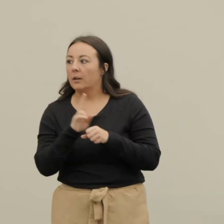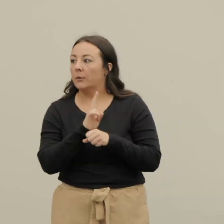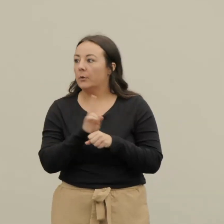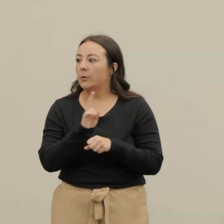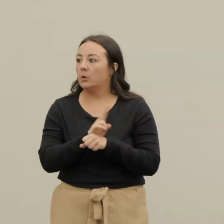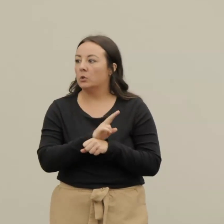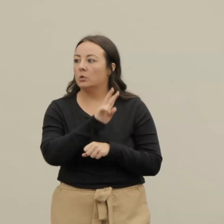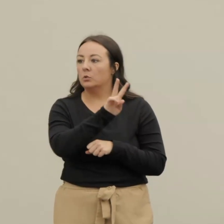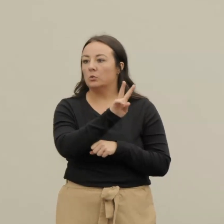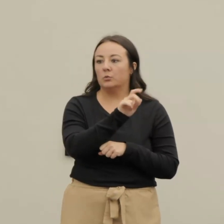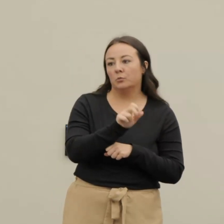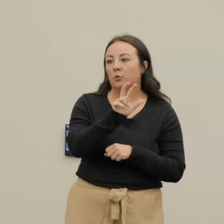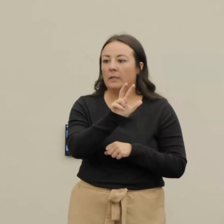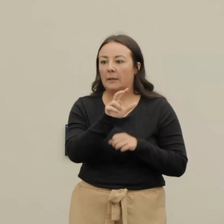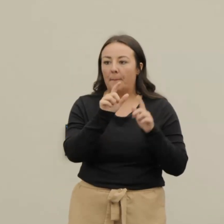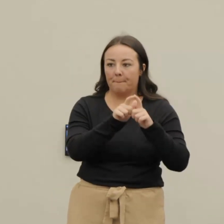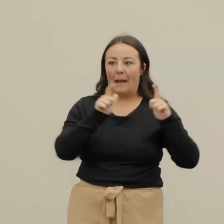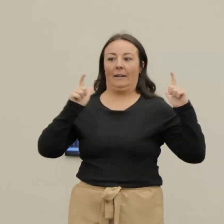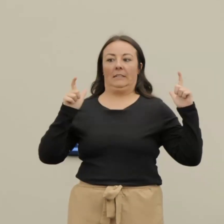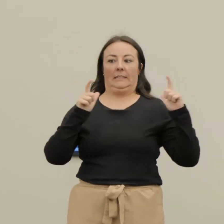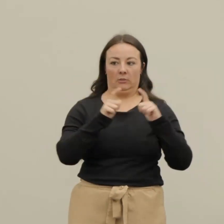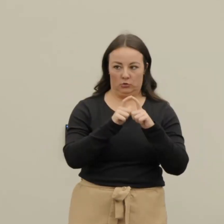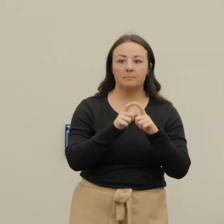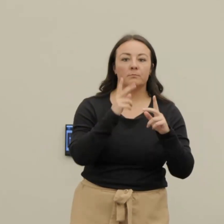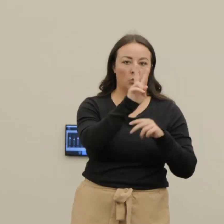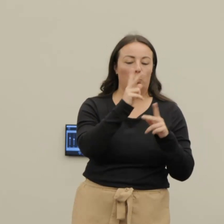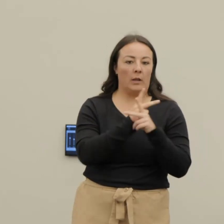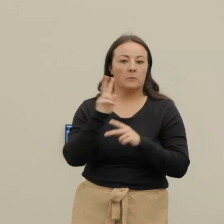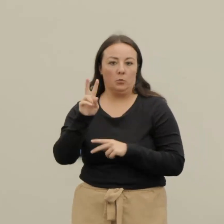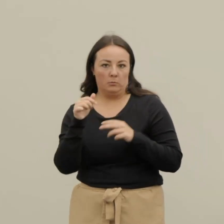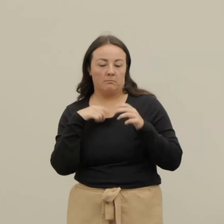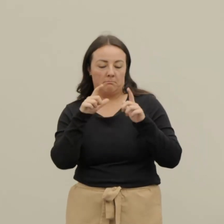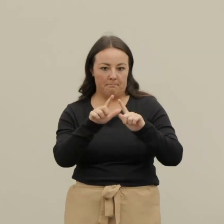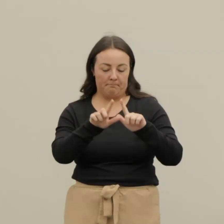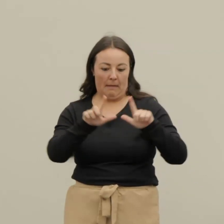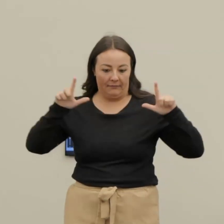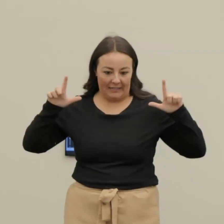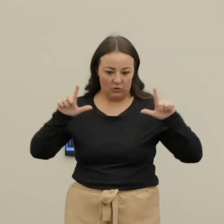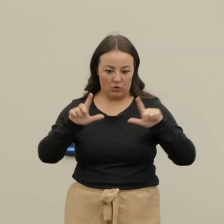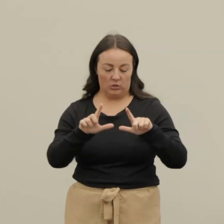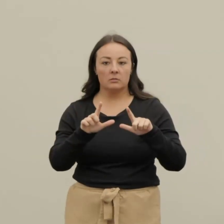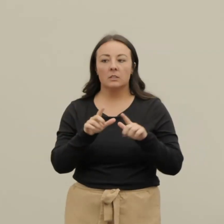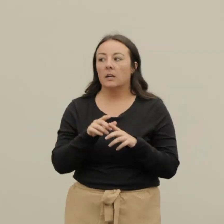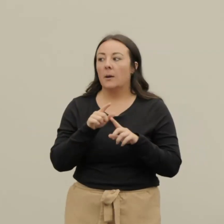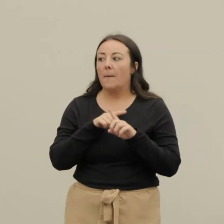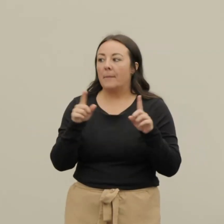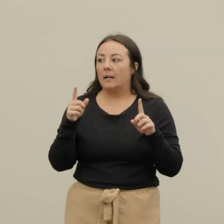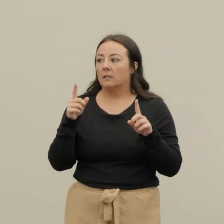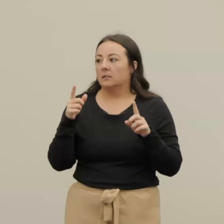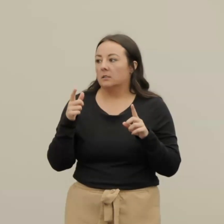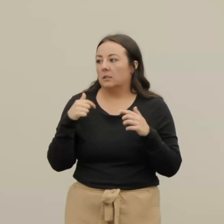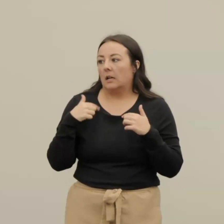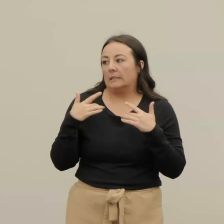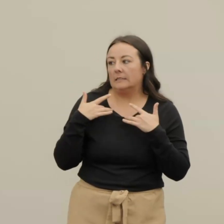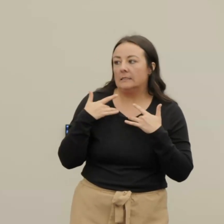a 3x magnification rate on a 24-inch monitor. Mhm. And right away, and I was surprised, but I guess that's